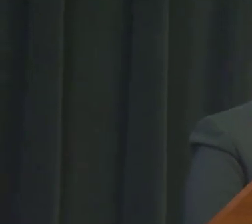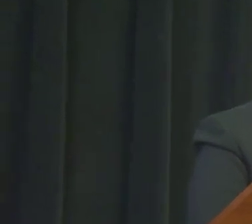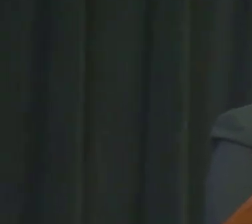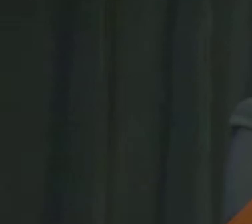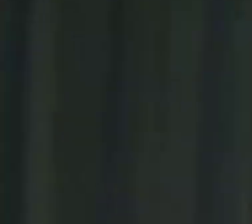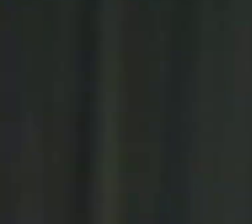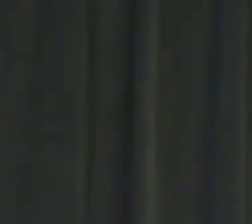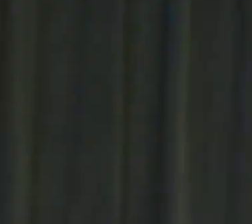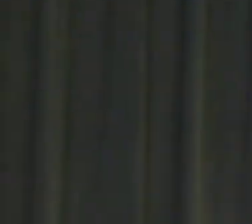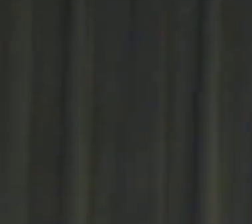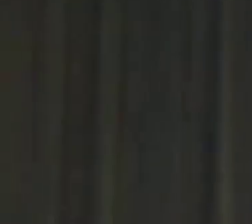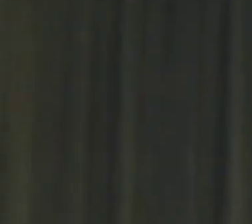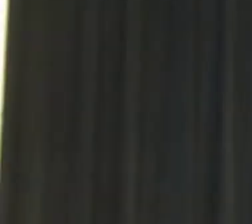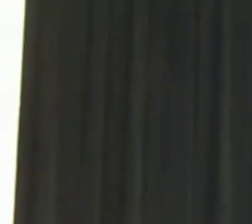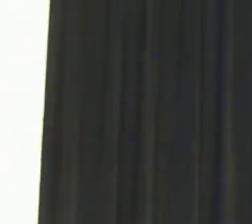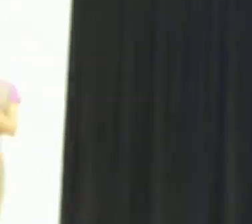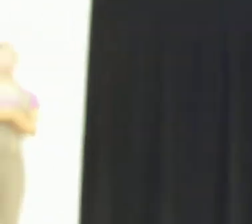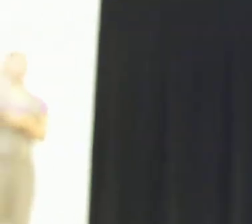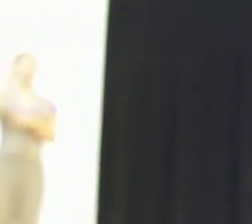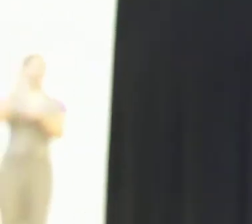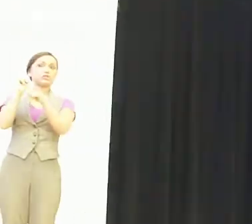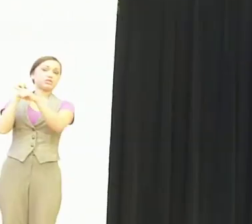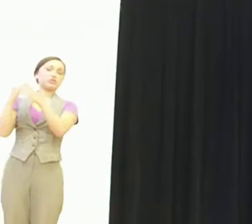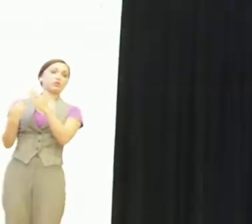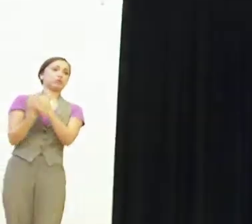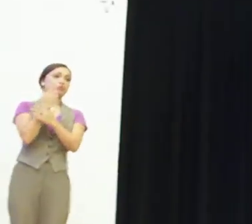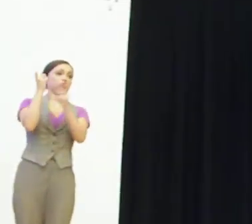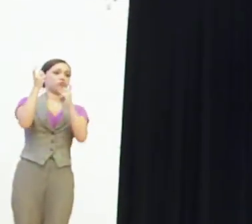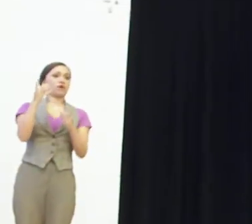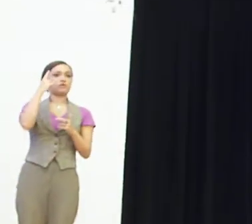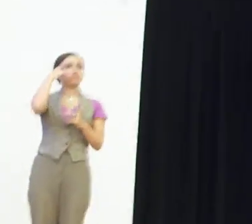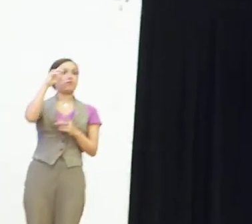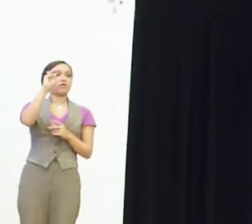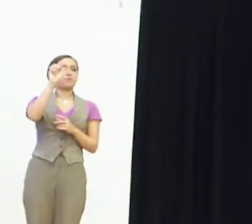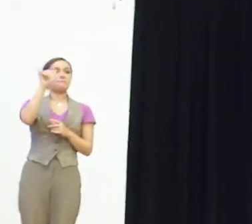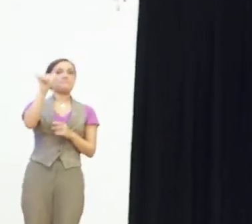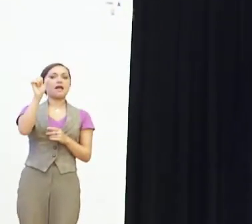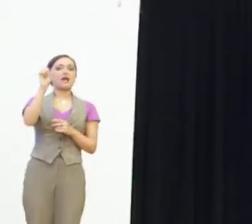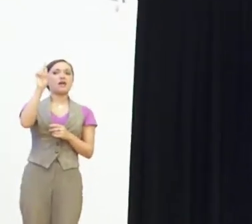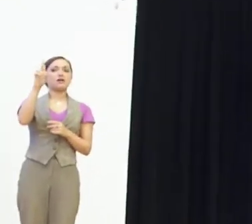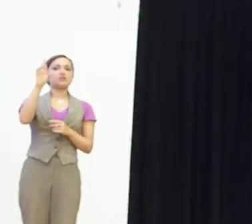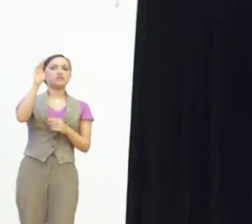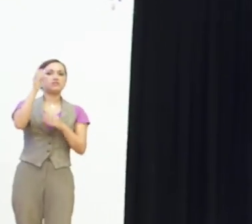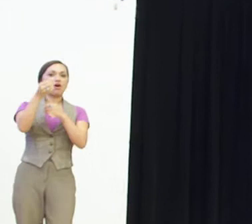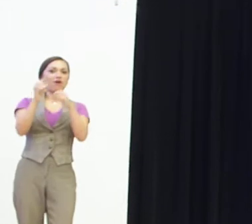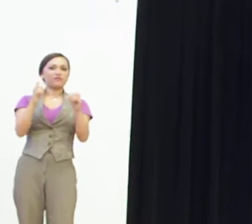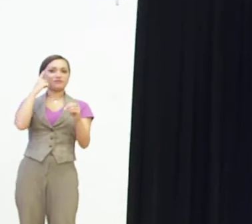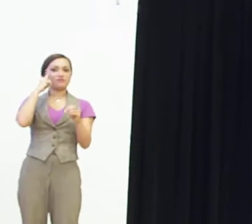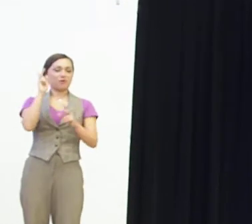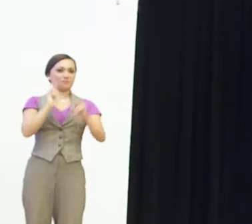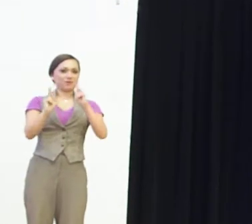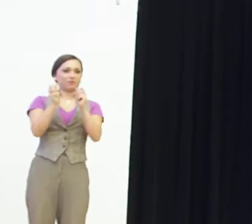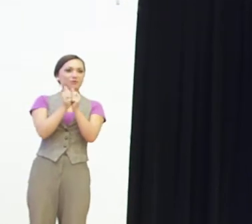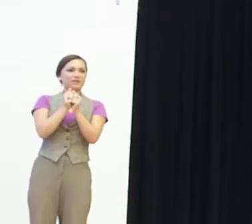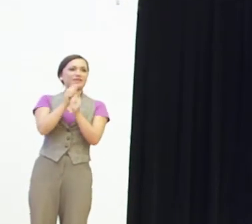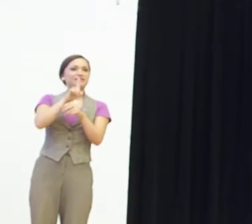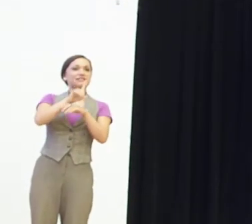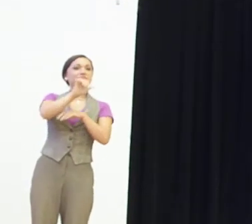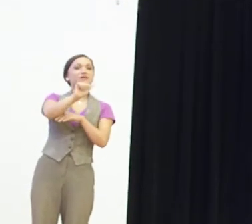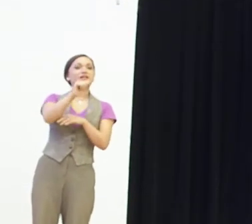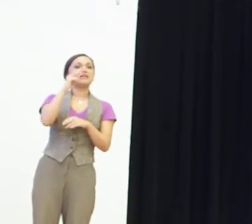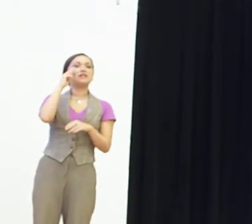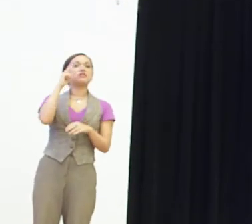Roberts as the new director for the Mayor's Office for People with Disabilities, that you have seen a